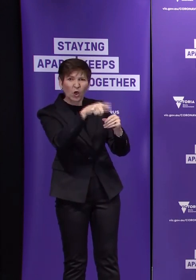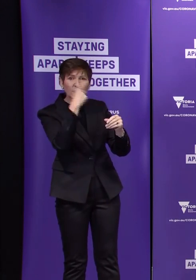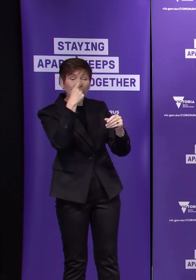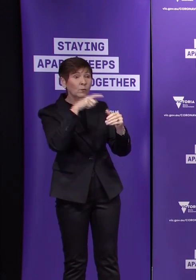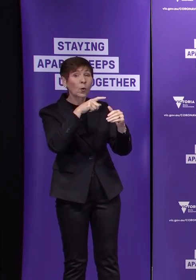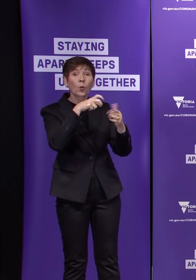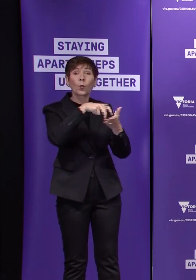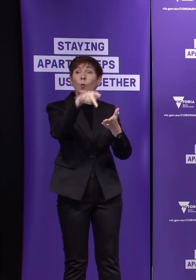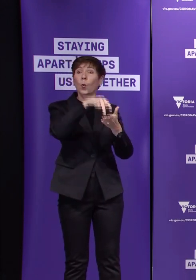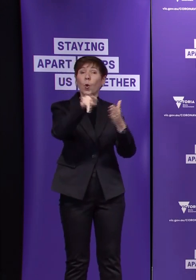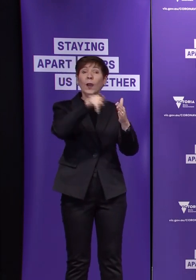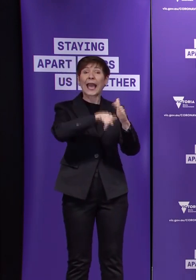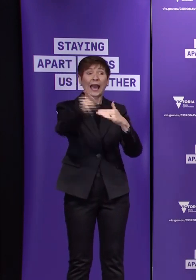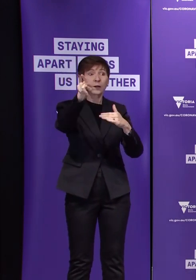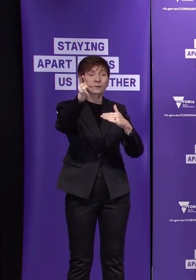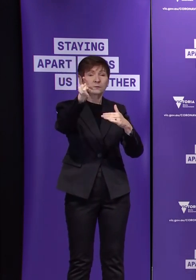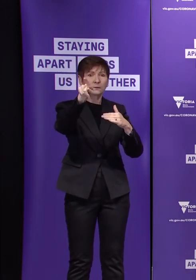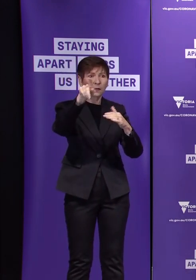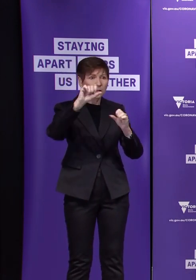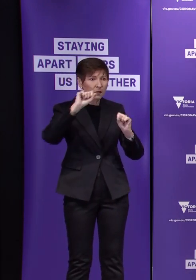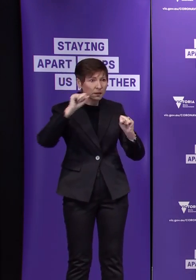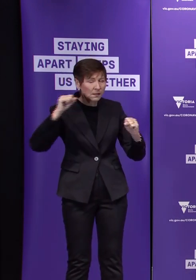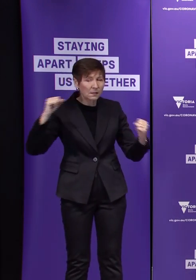supported residential